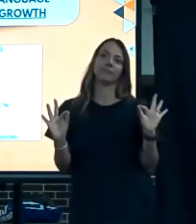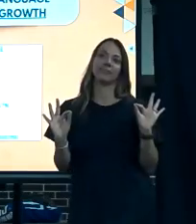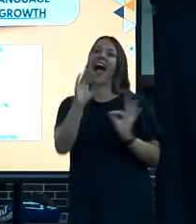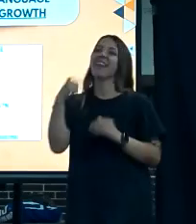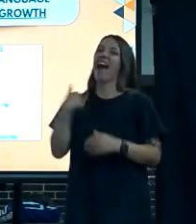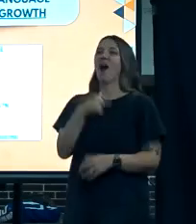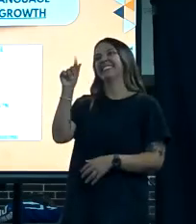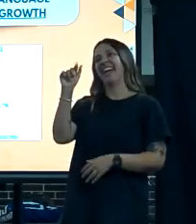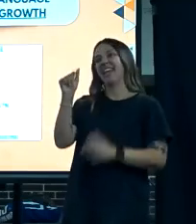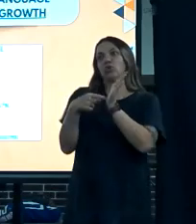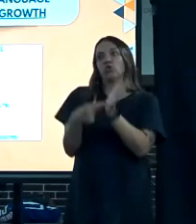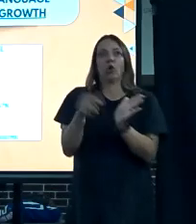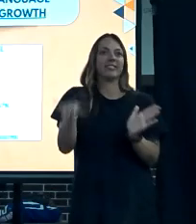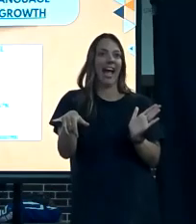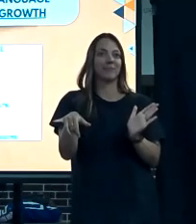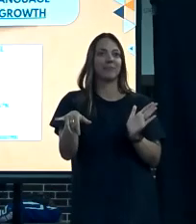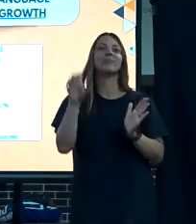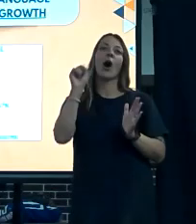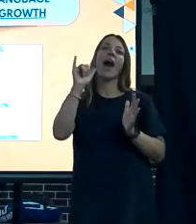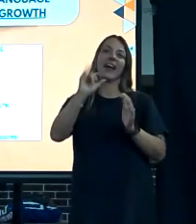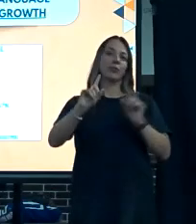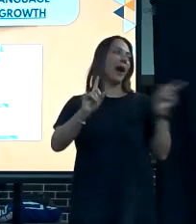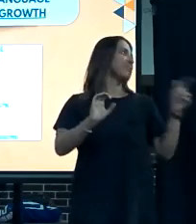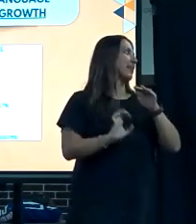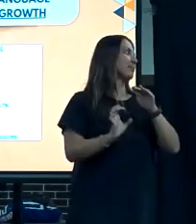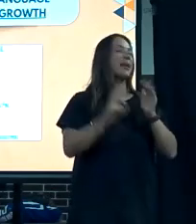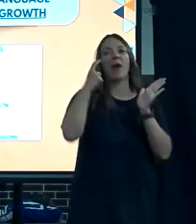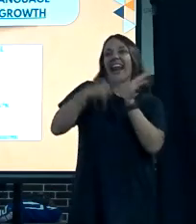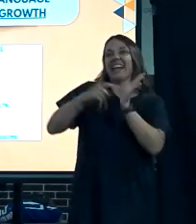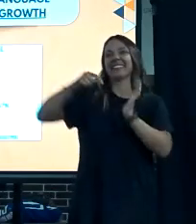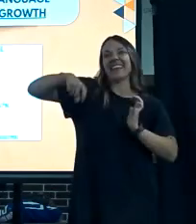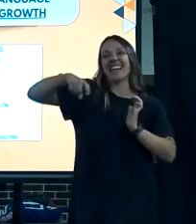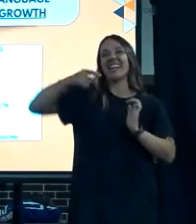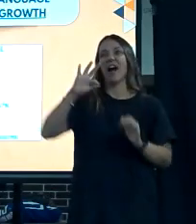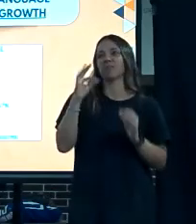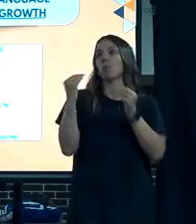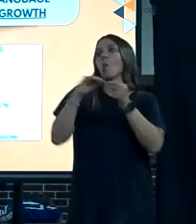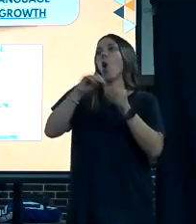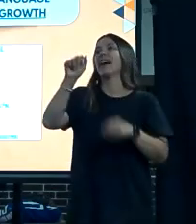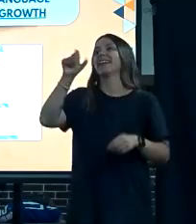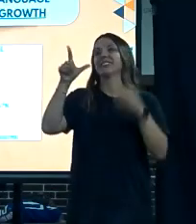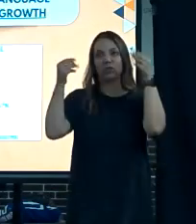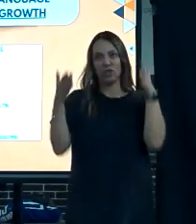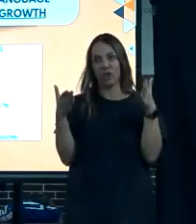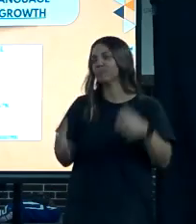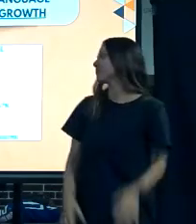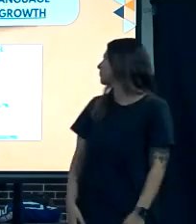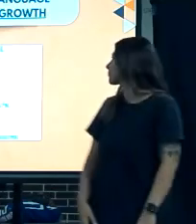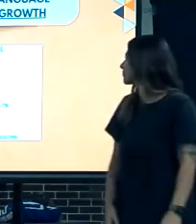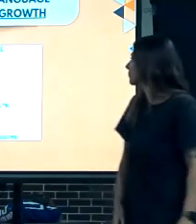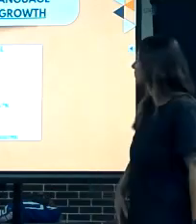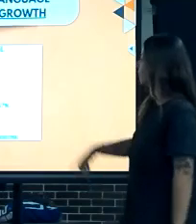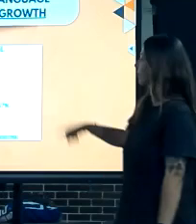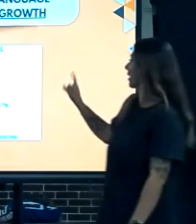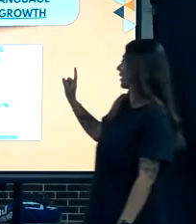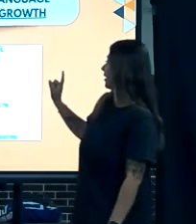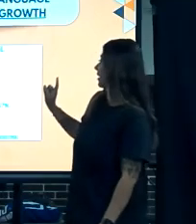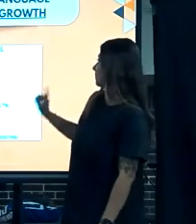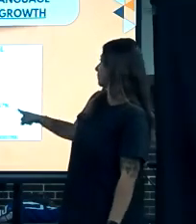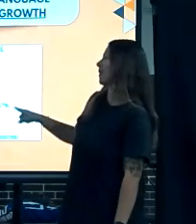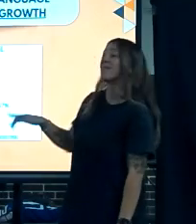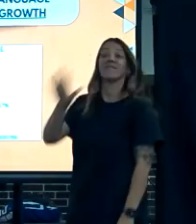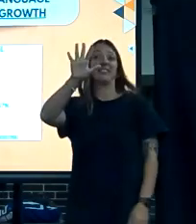middle school ASL is great, and our data actually shows that. And so we recognize that in elementary, they really